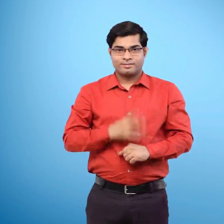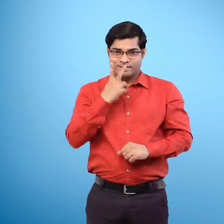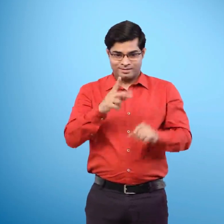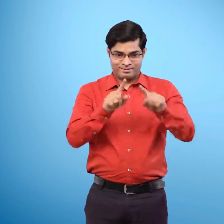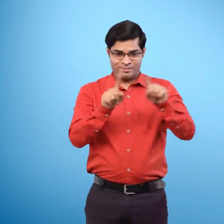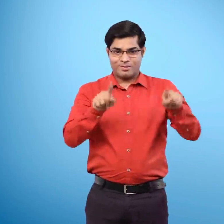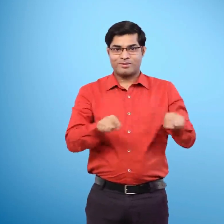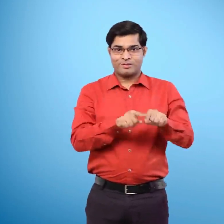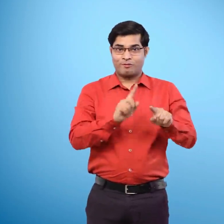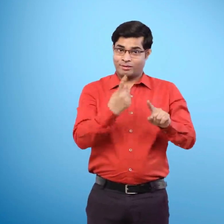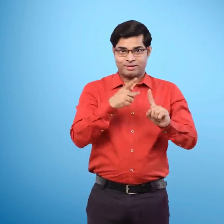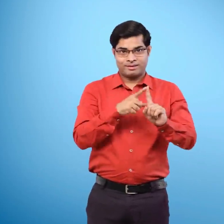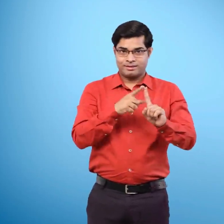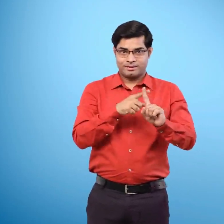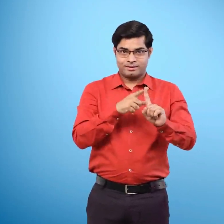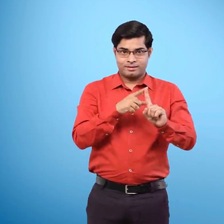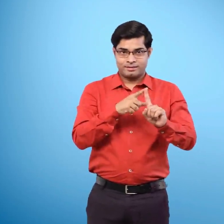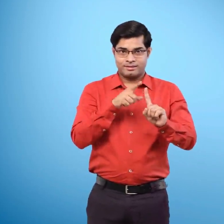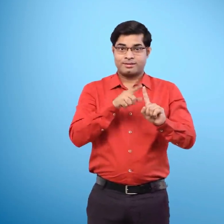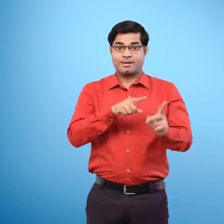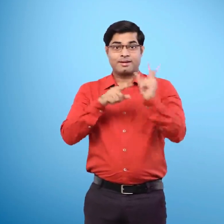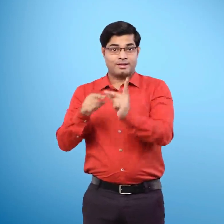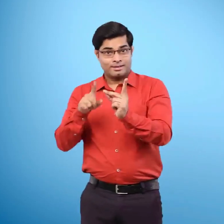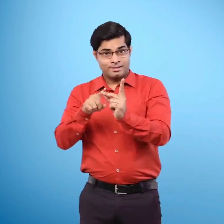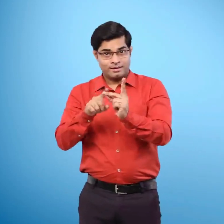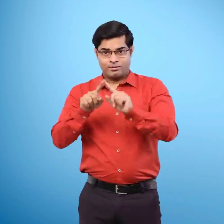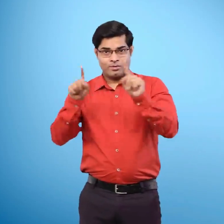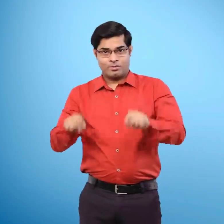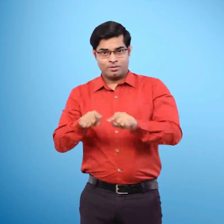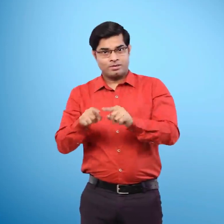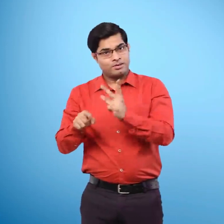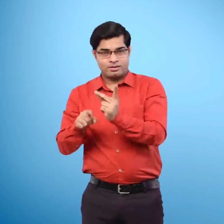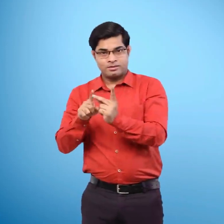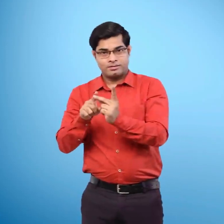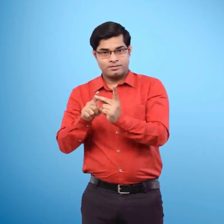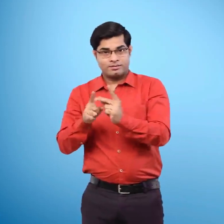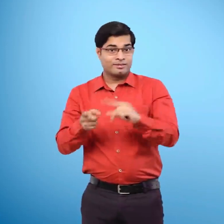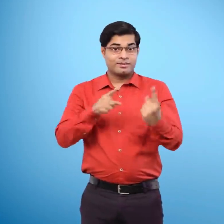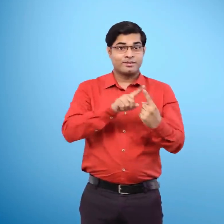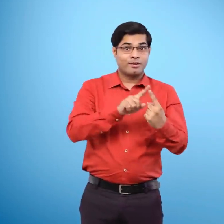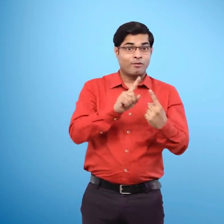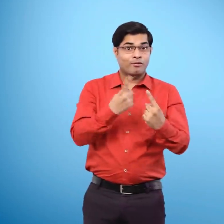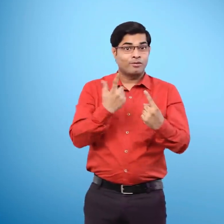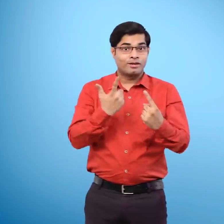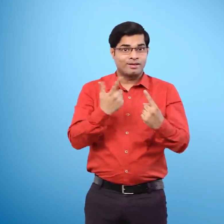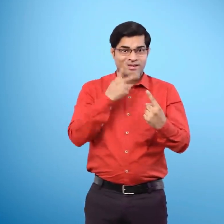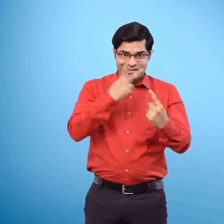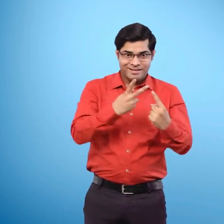and reads as Box 1, Box 2. Box 1 lower yellow